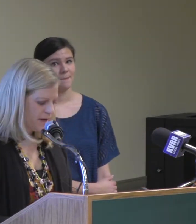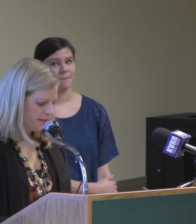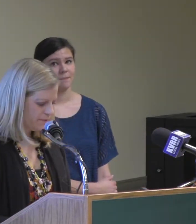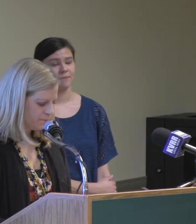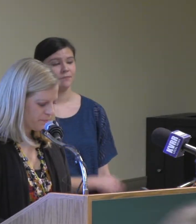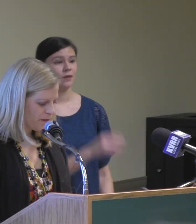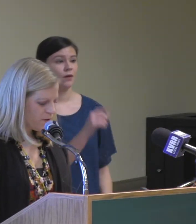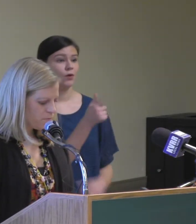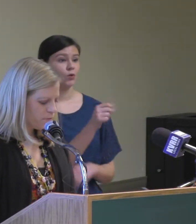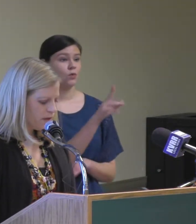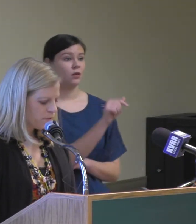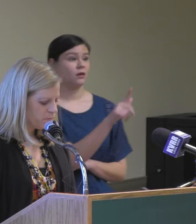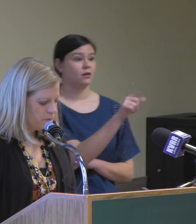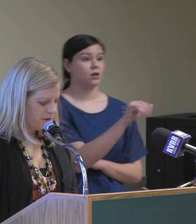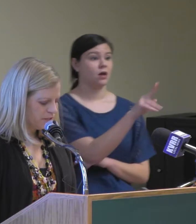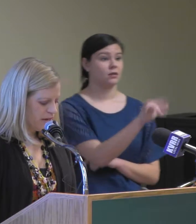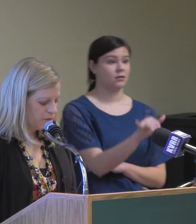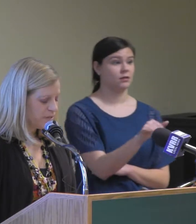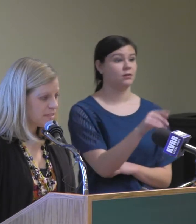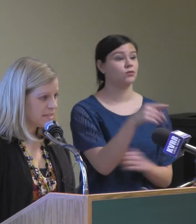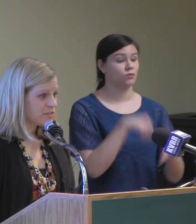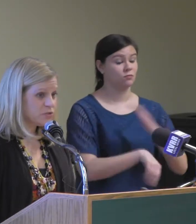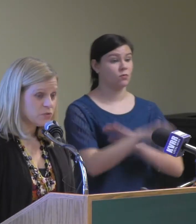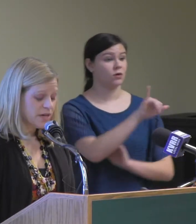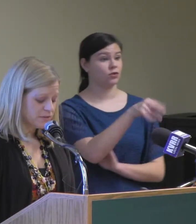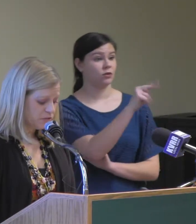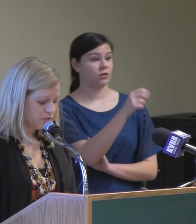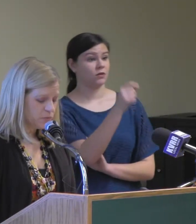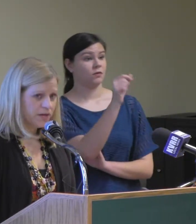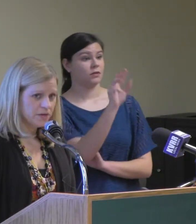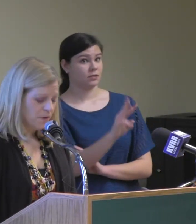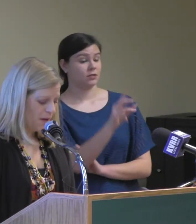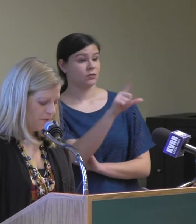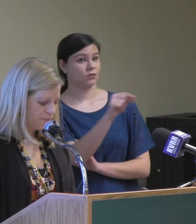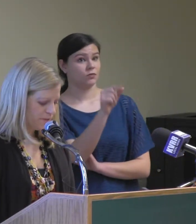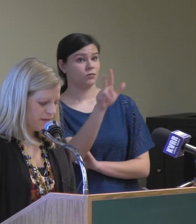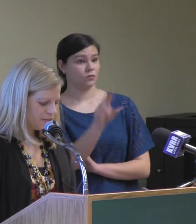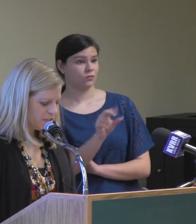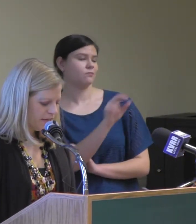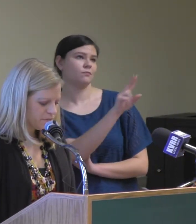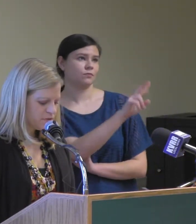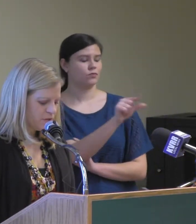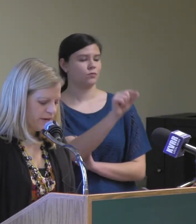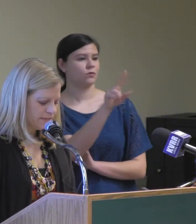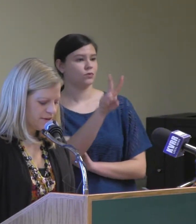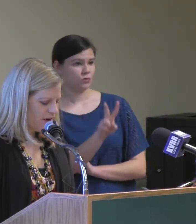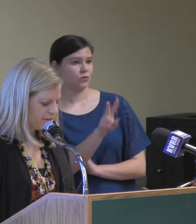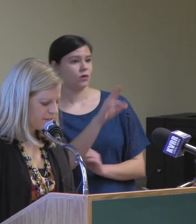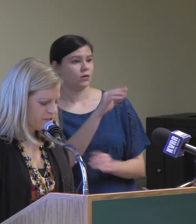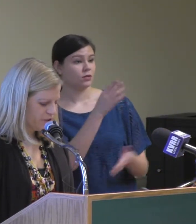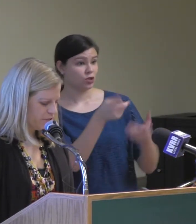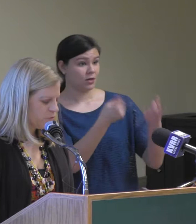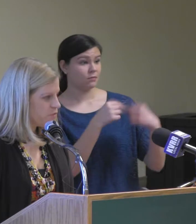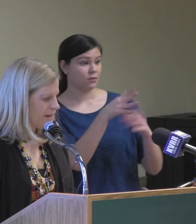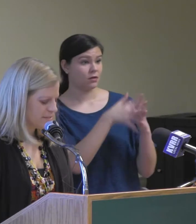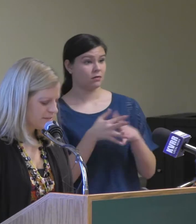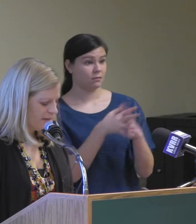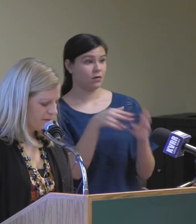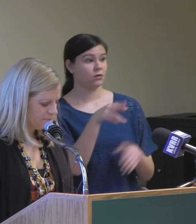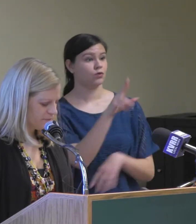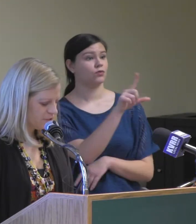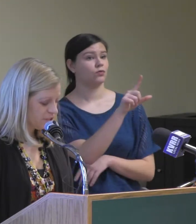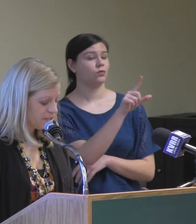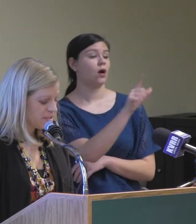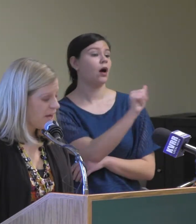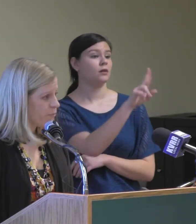Poonam Ghali. Poonam was born on January 6, 2002 in Nepal. She came to the U.S. on August 3,